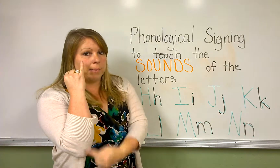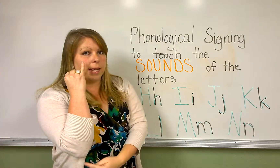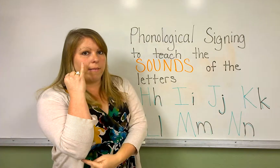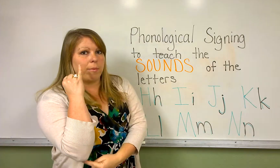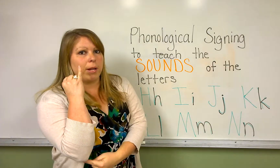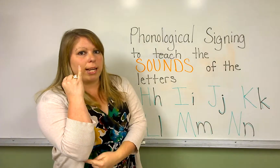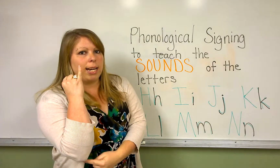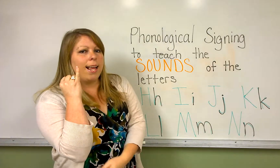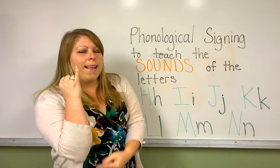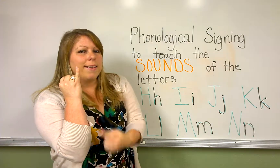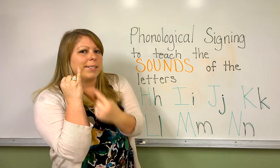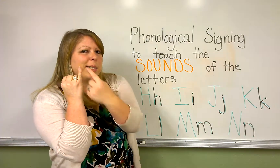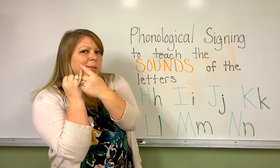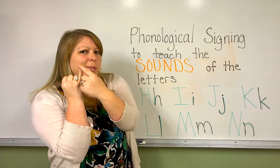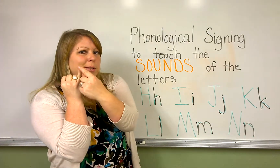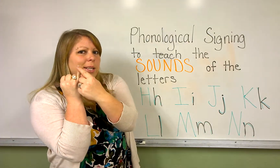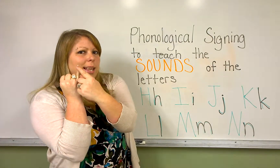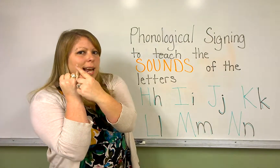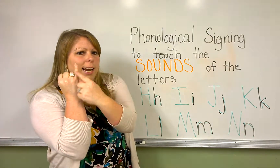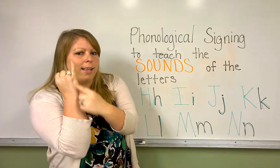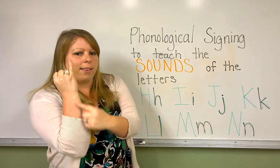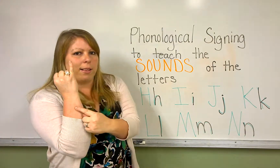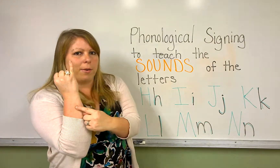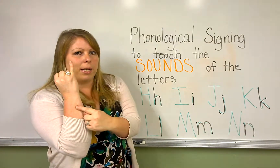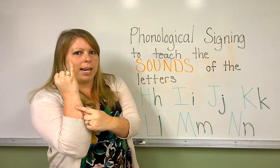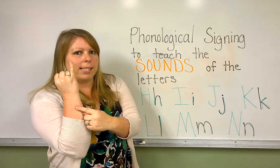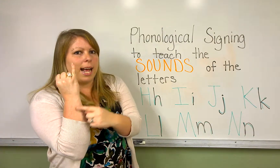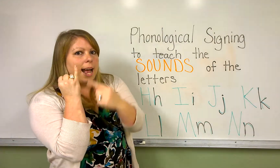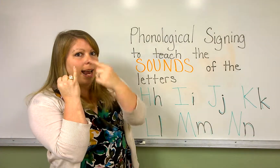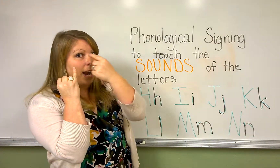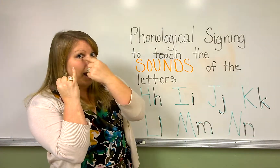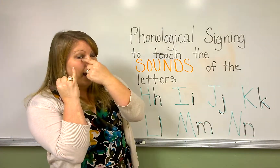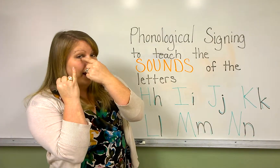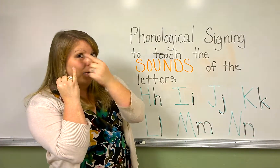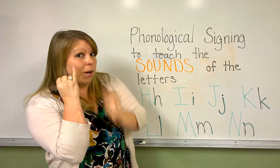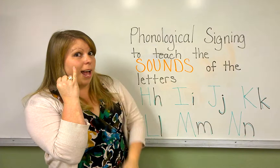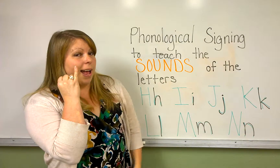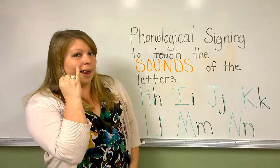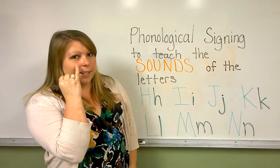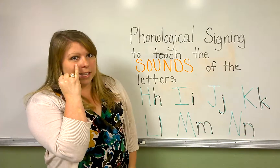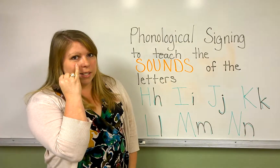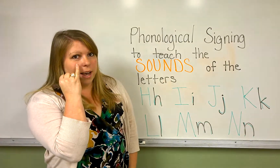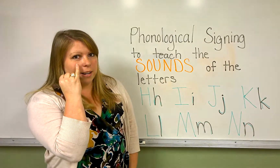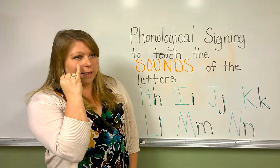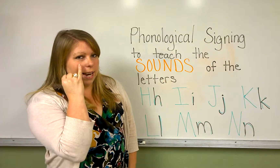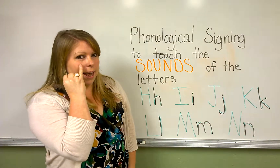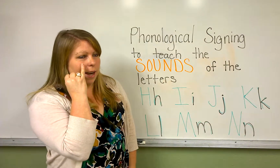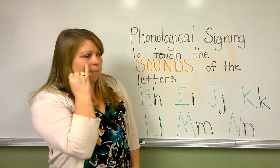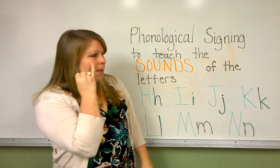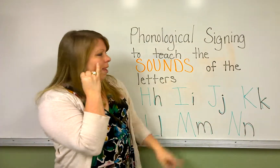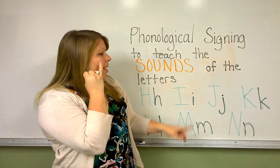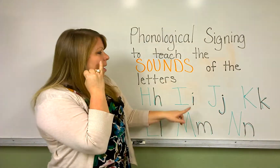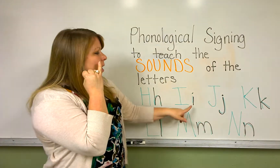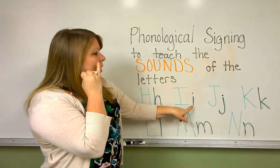side of the body. This is supposed to look like the lowercase I, and your eye is the dot on the eye.